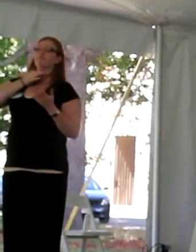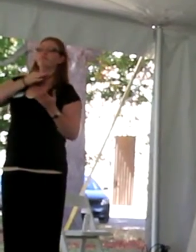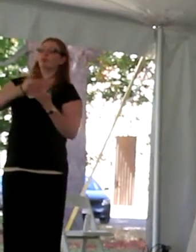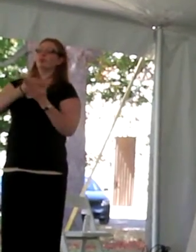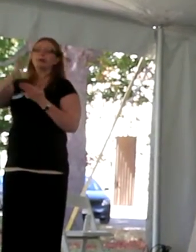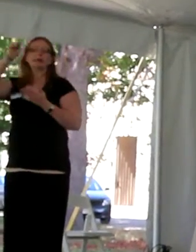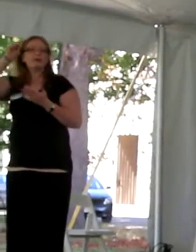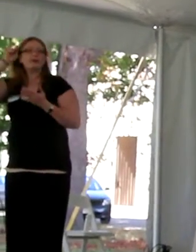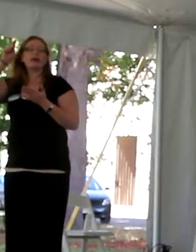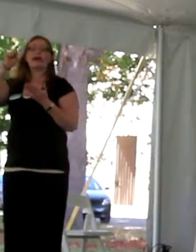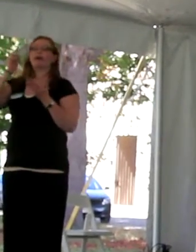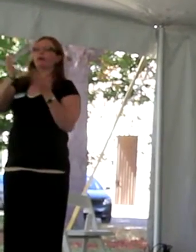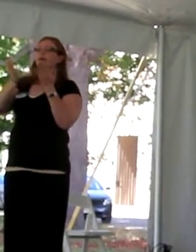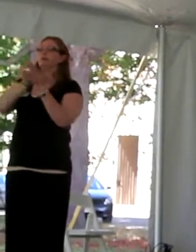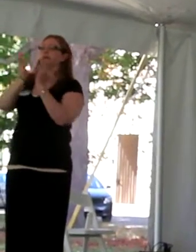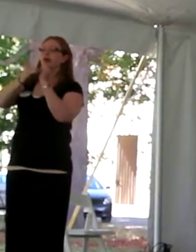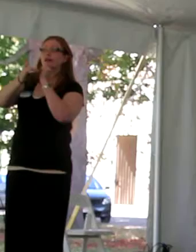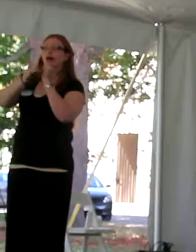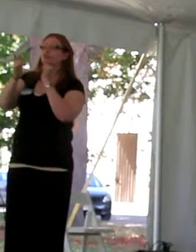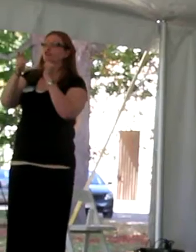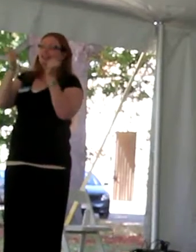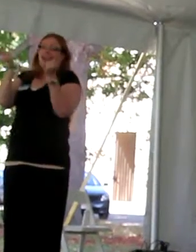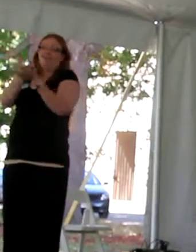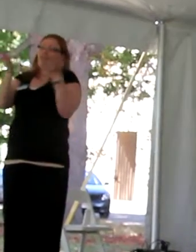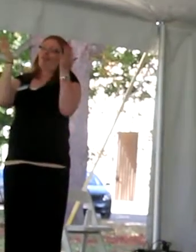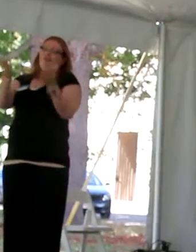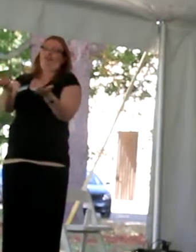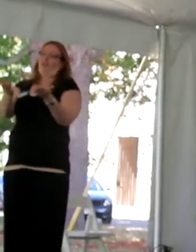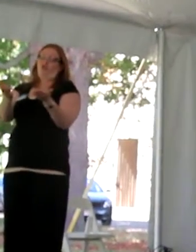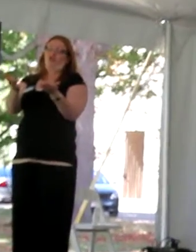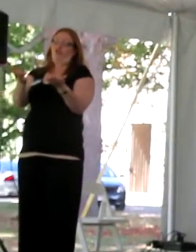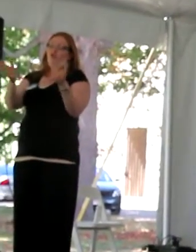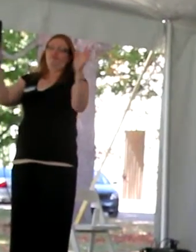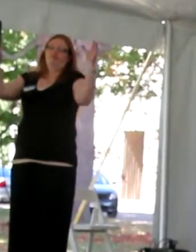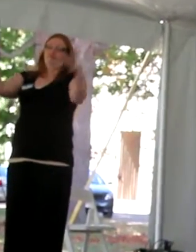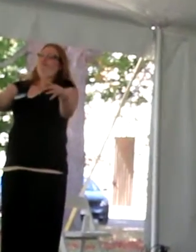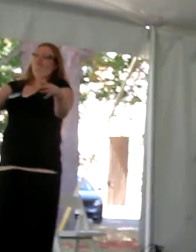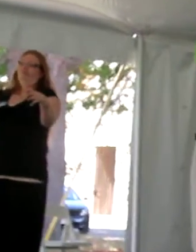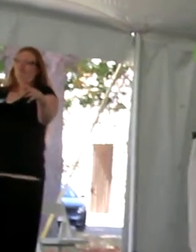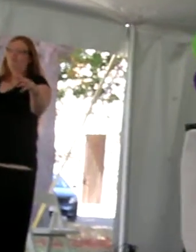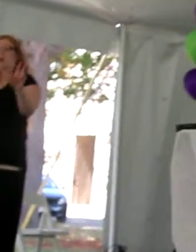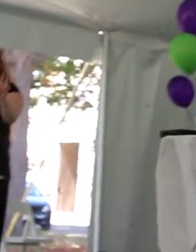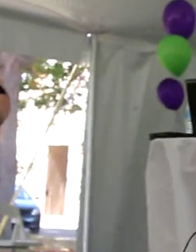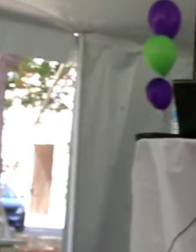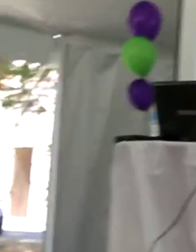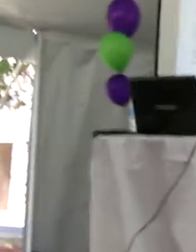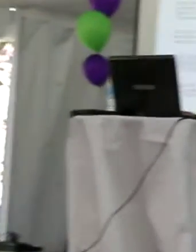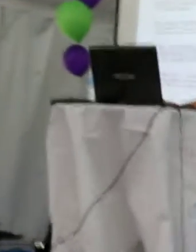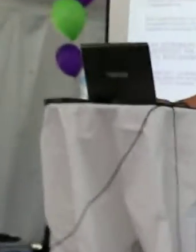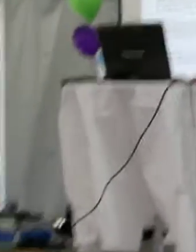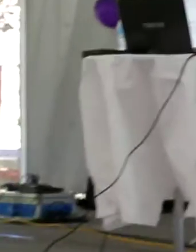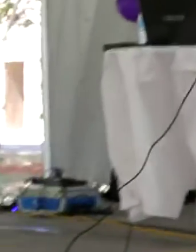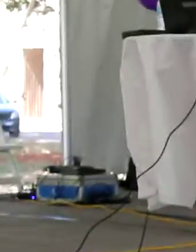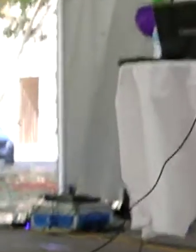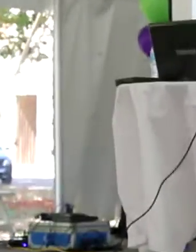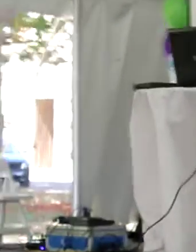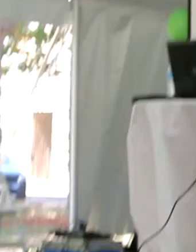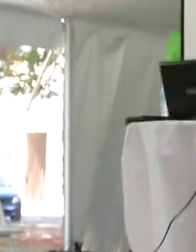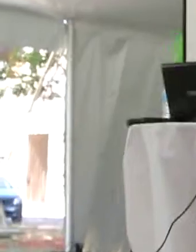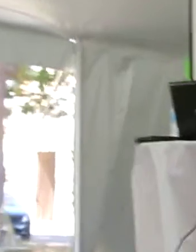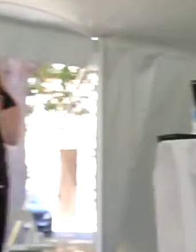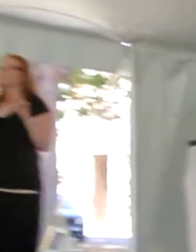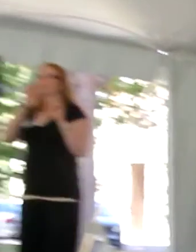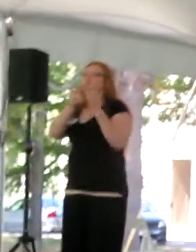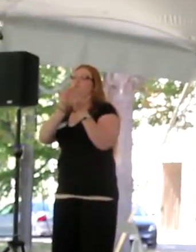new technology, it's all one-stop shopping. You go there, everybody's in one giant convention center, and you can go around and you can look at all the different